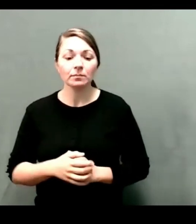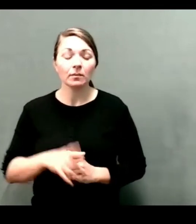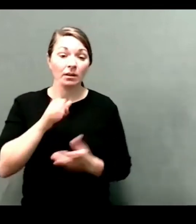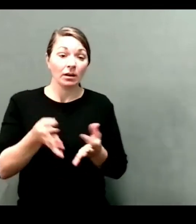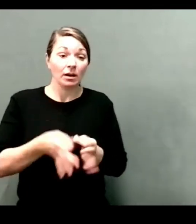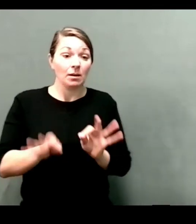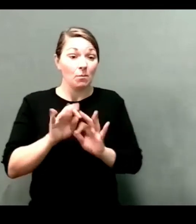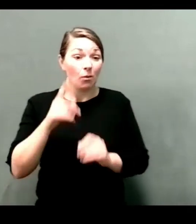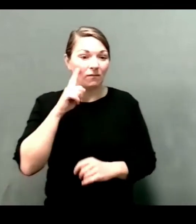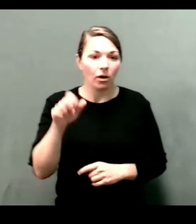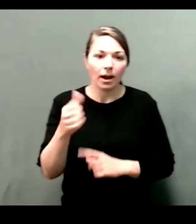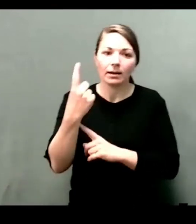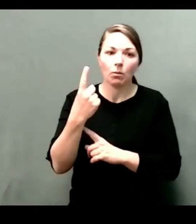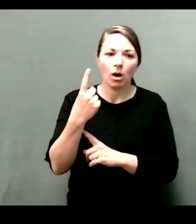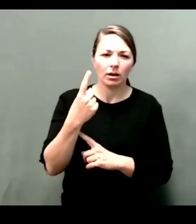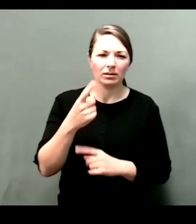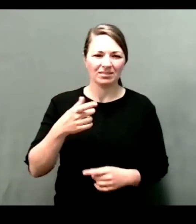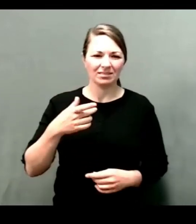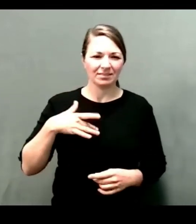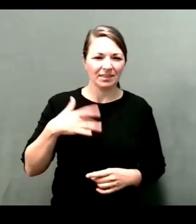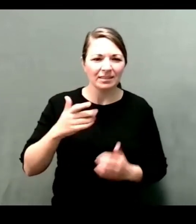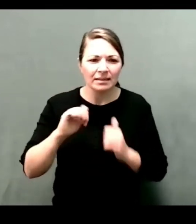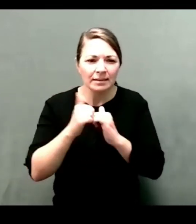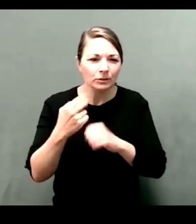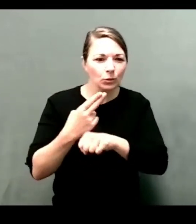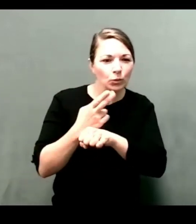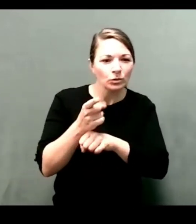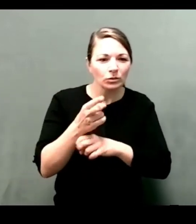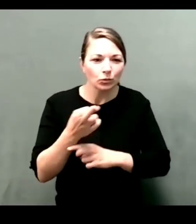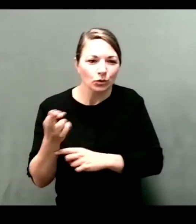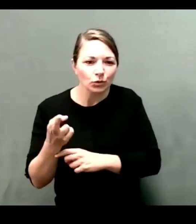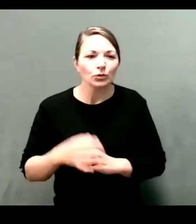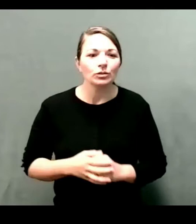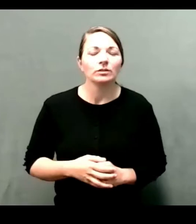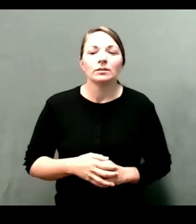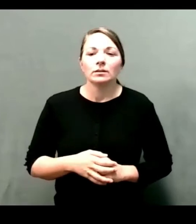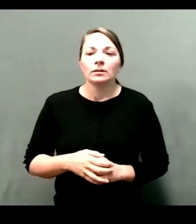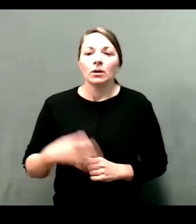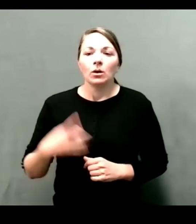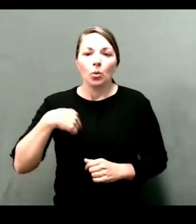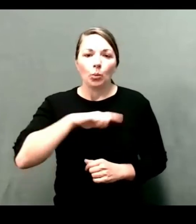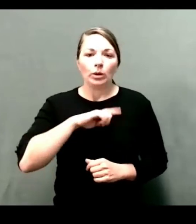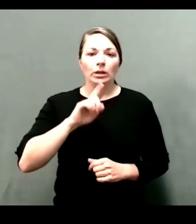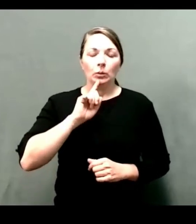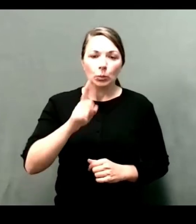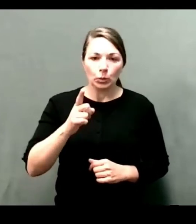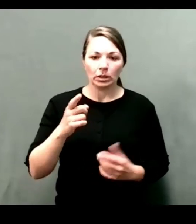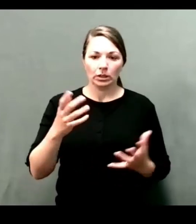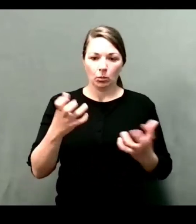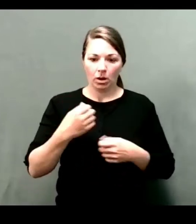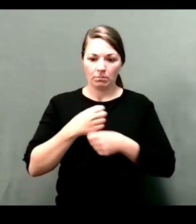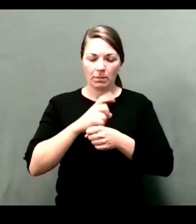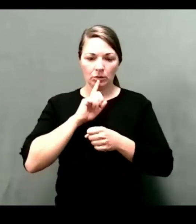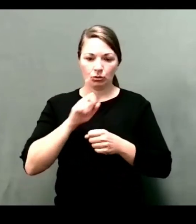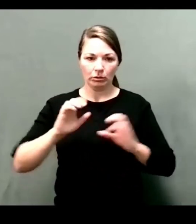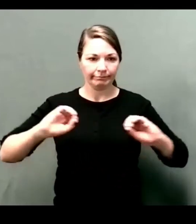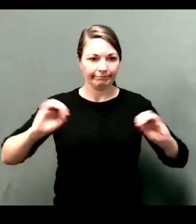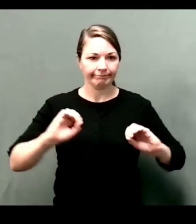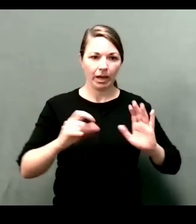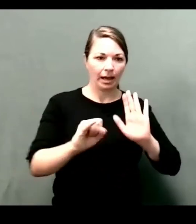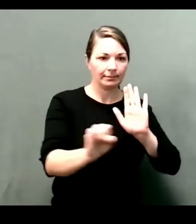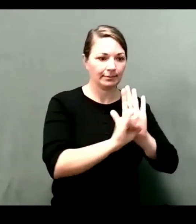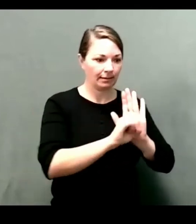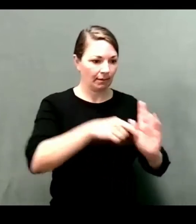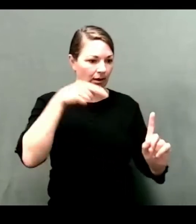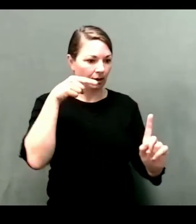important for anyone who might be considering how to utilize this resource. We were very, very intentional about being sure that we were not identifying anyone